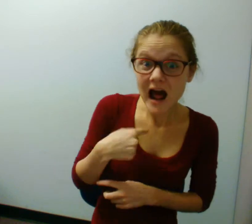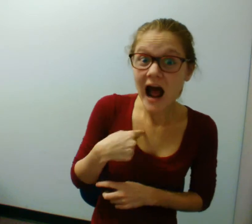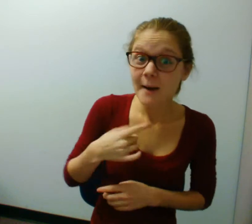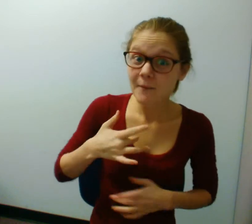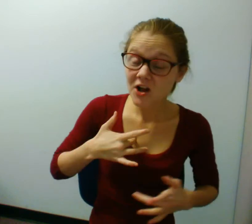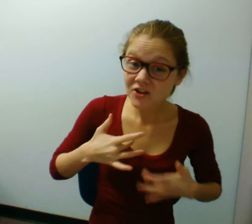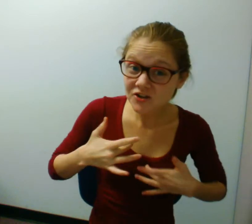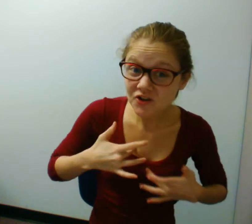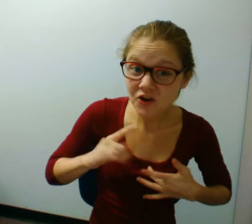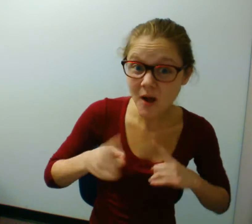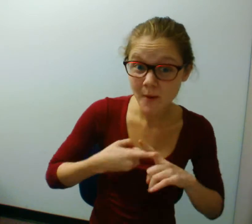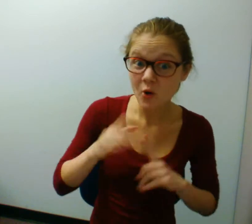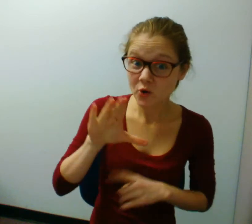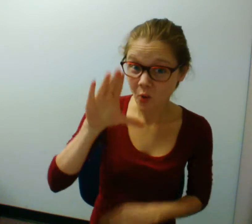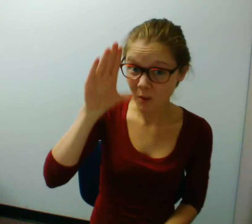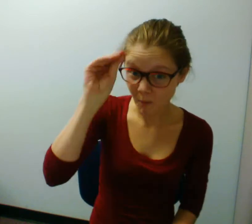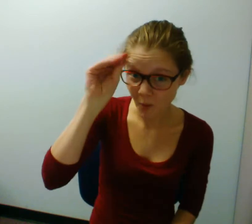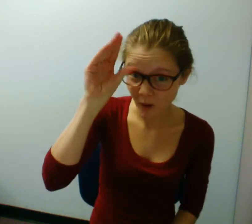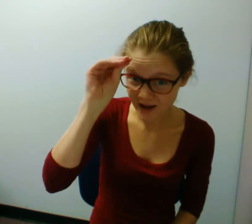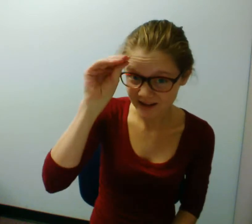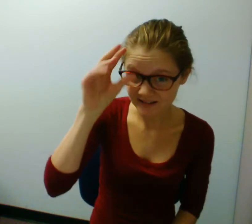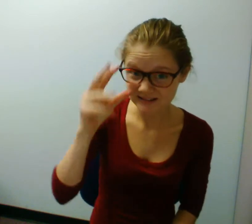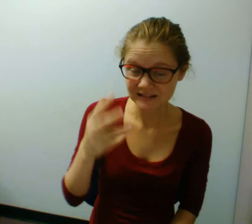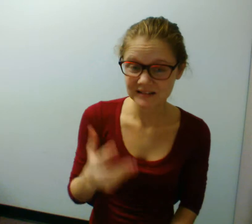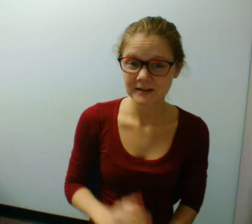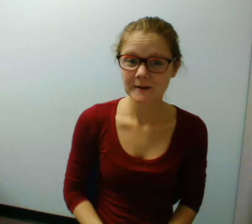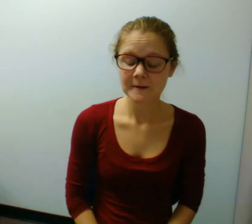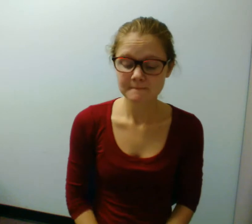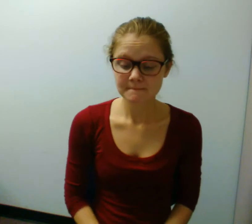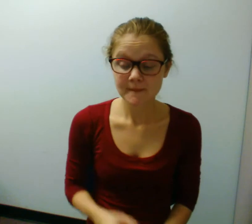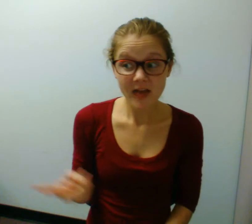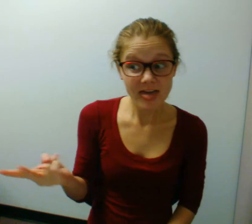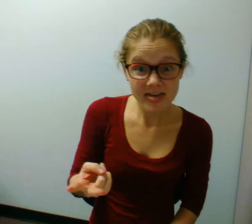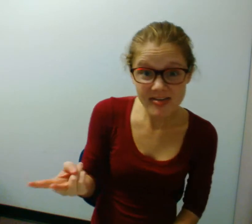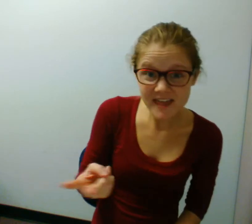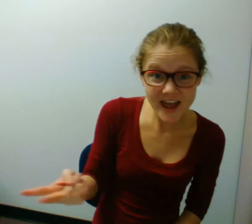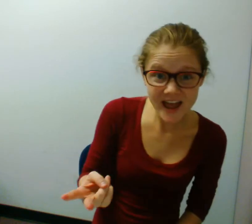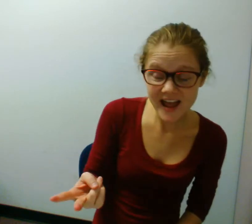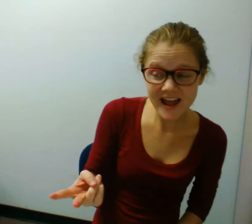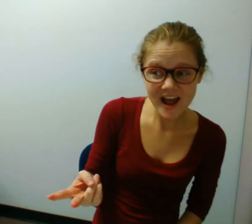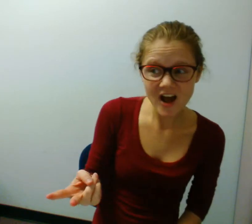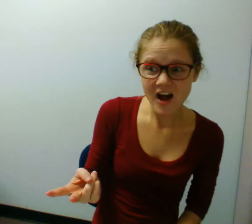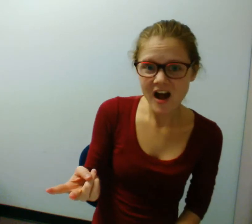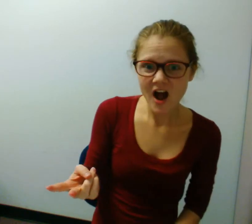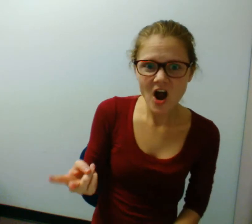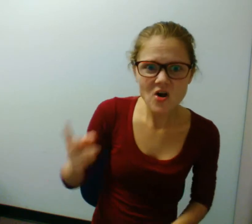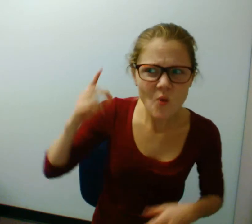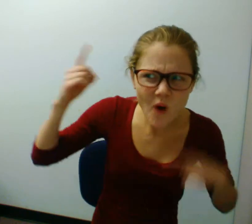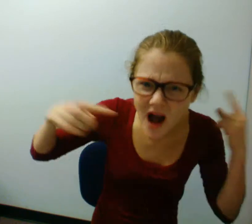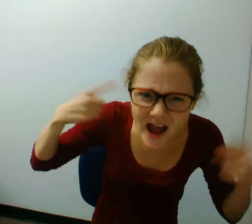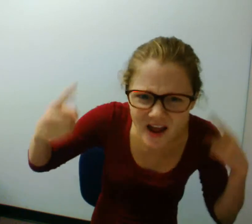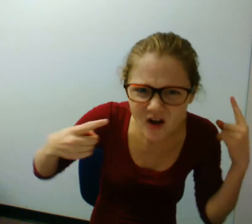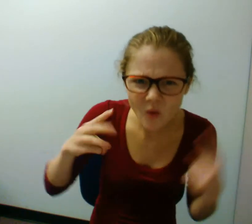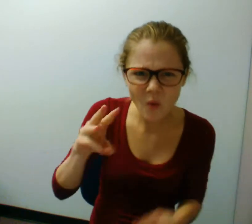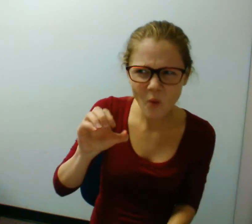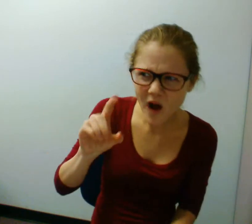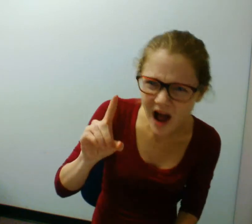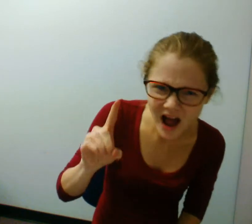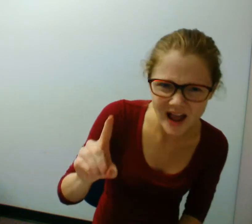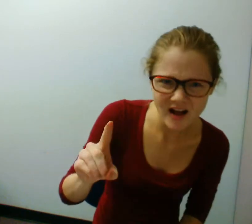concerned about your boys. They are wild. Have you ever thought about bringing